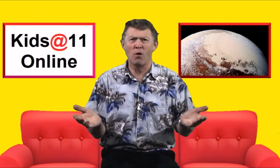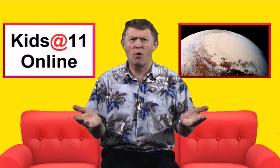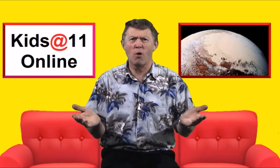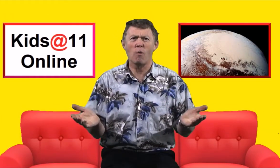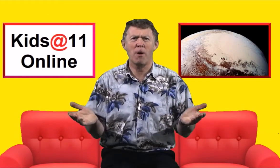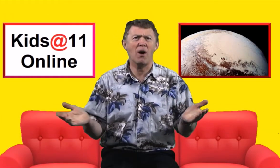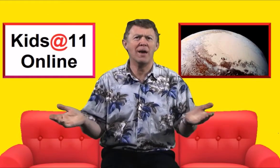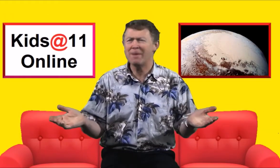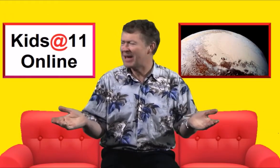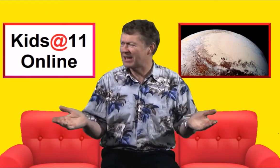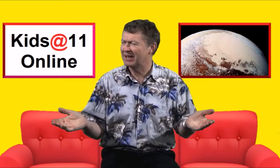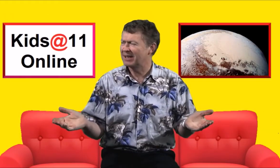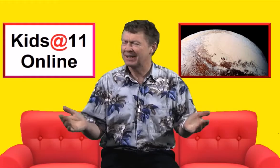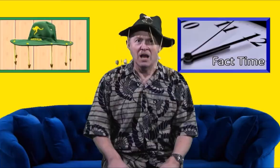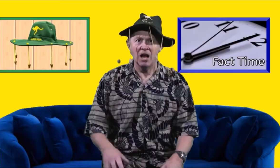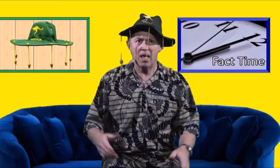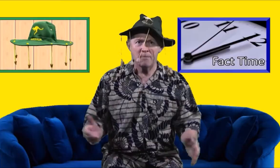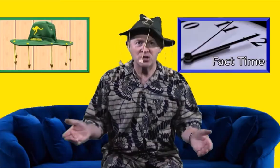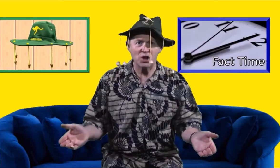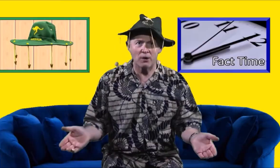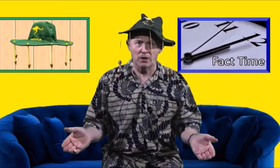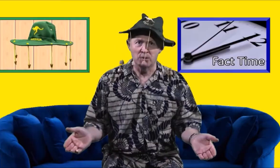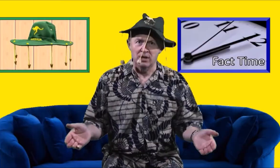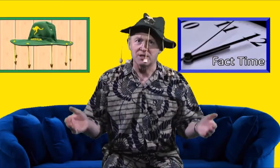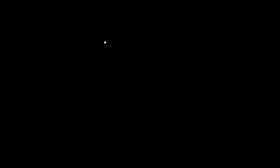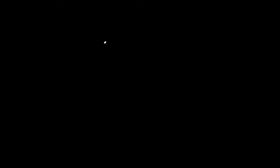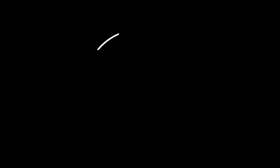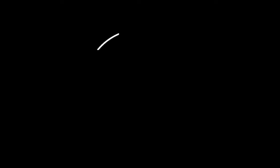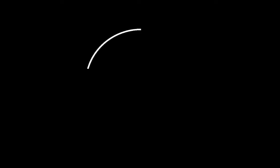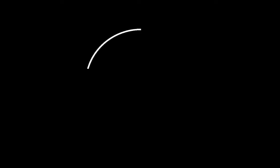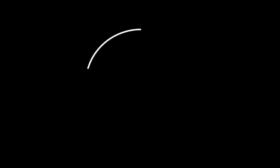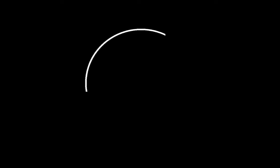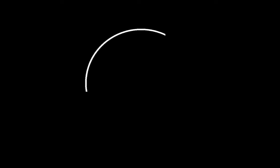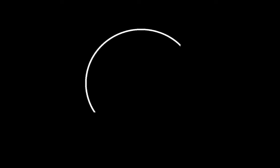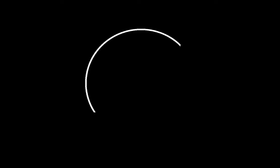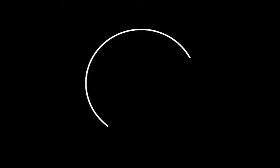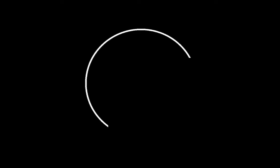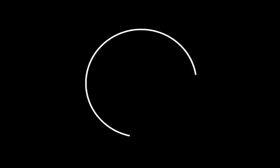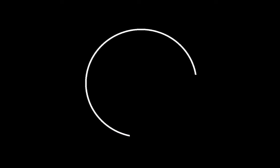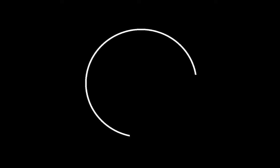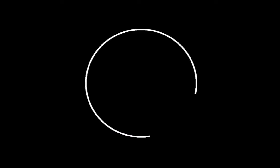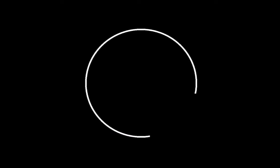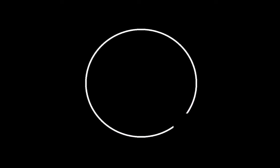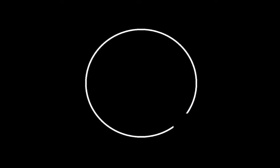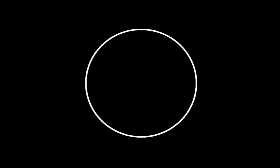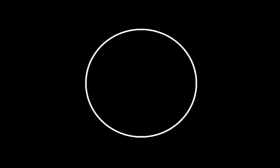3.14 or pi mean? Let me show you. Take a circle, any size circle.